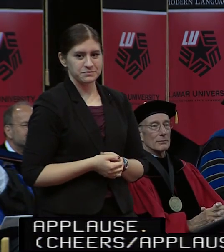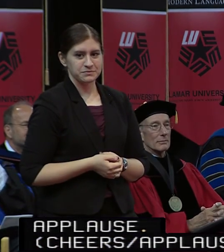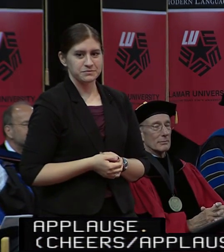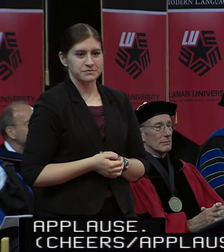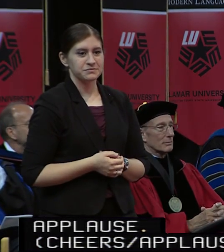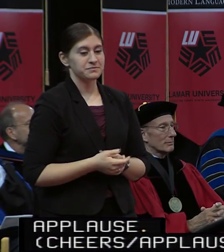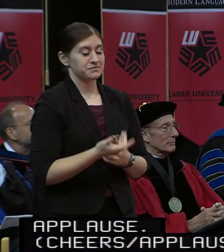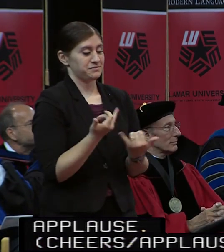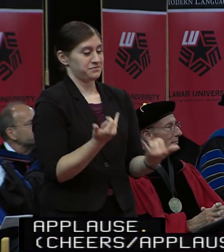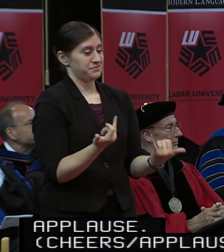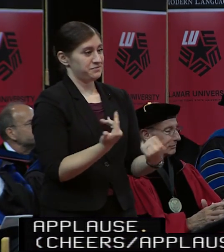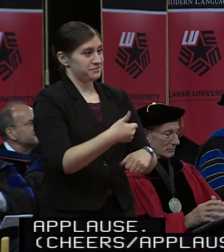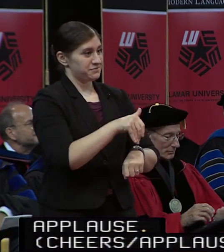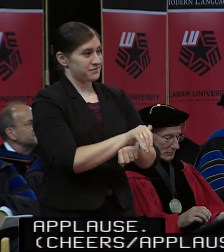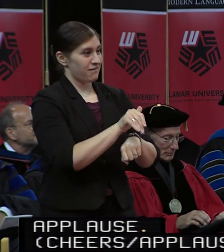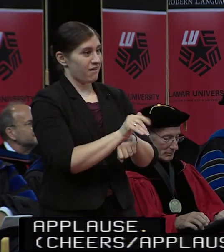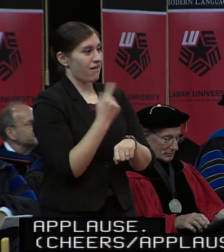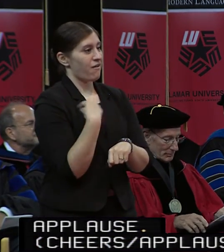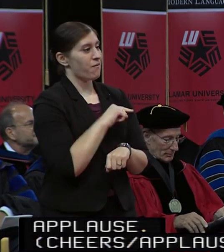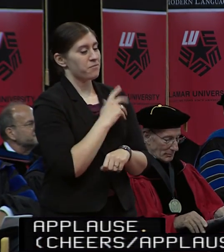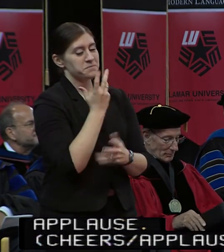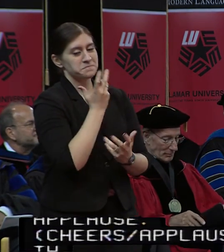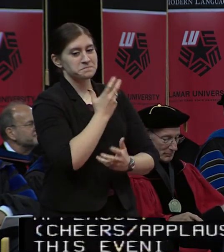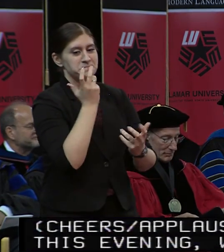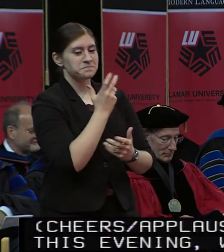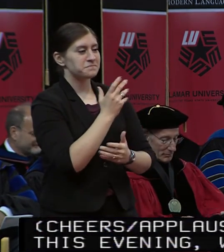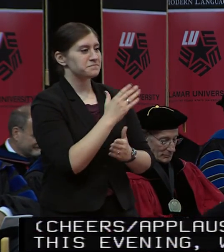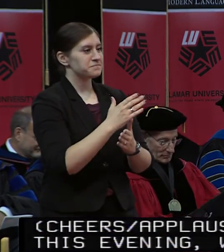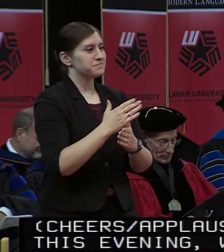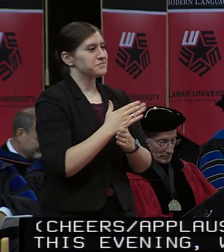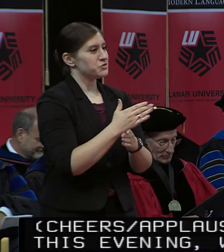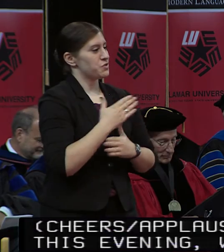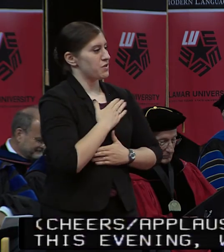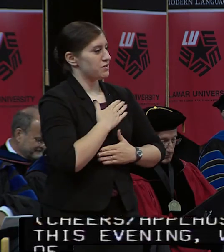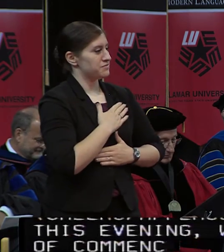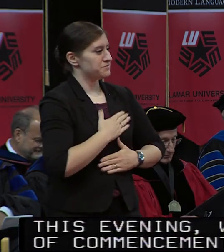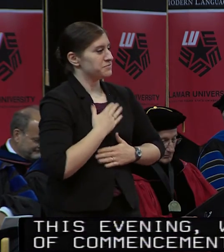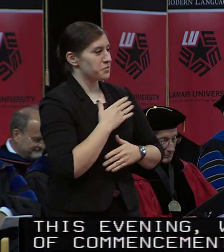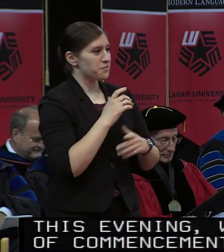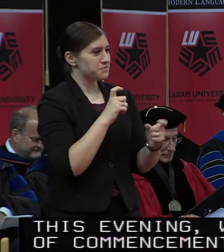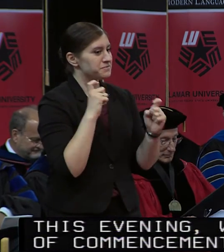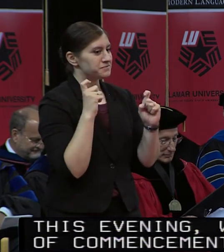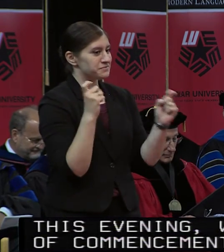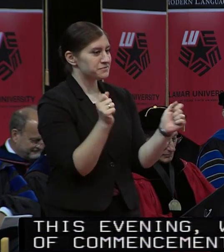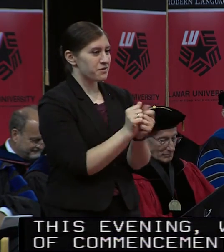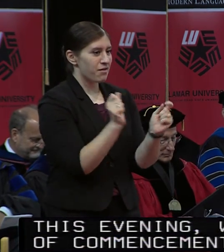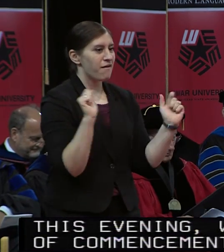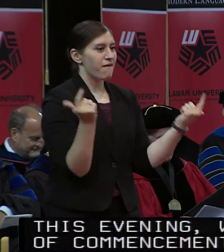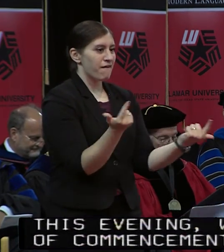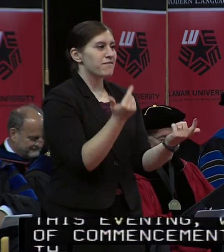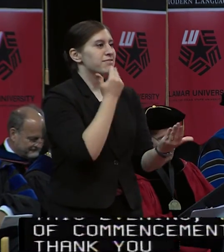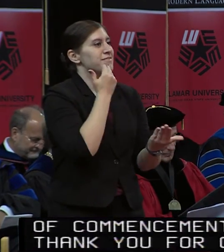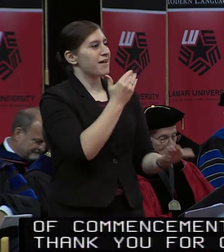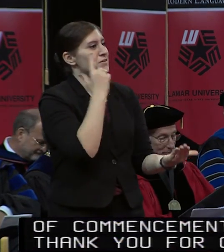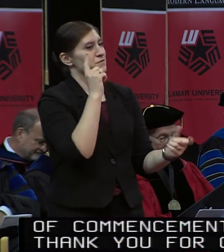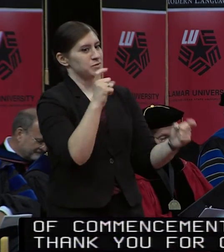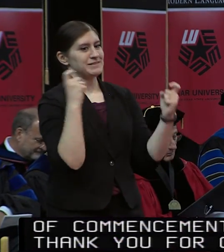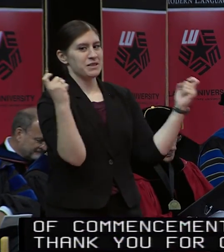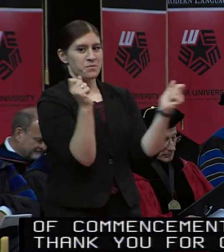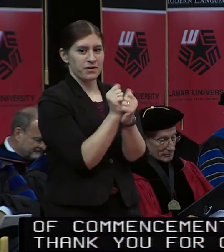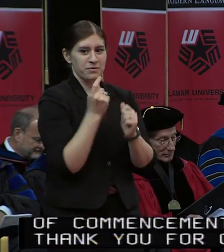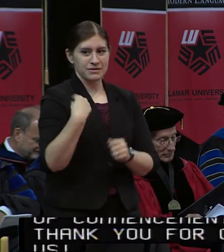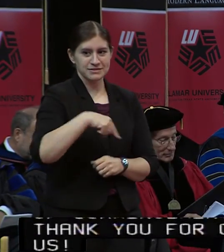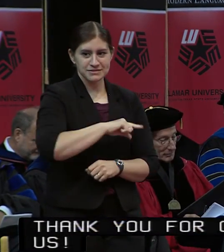This evening, we share the joy of commencement with all of you. Thank you for celebrating with